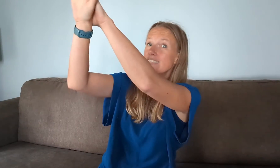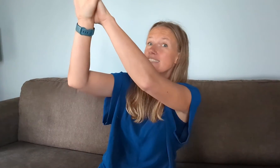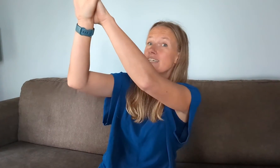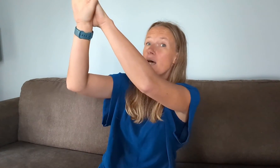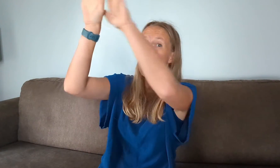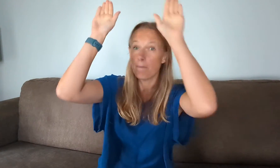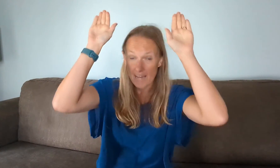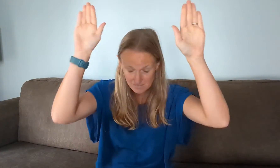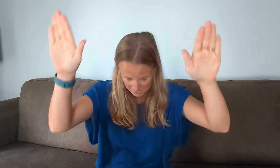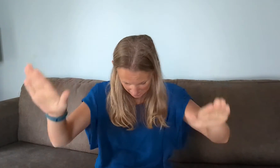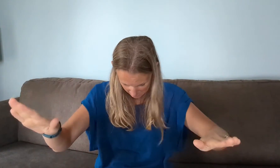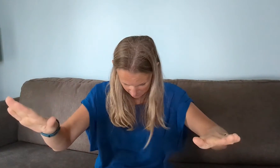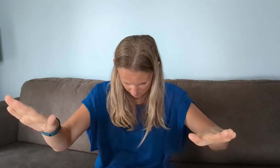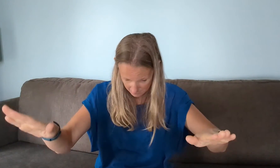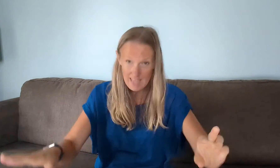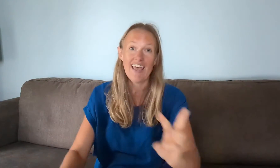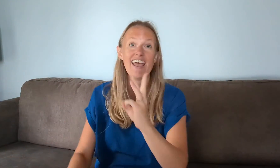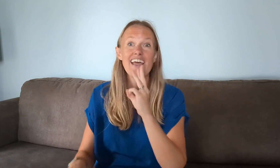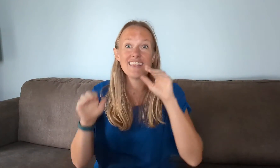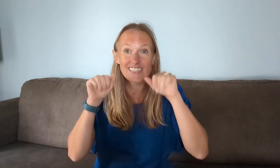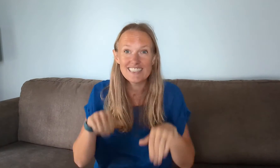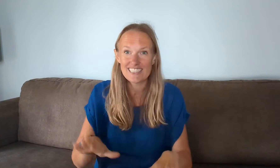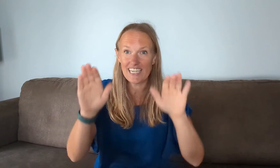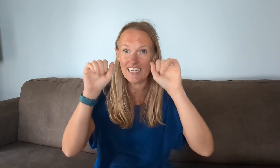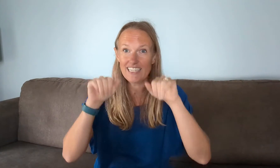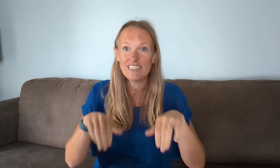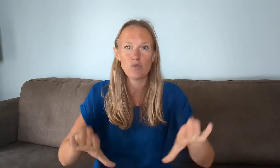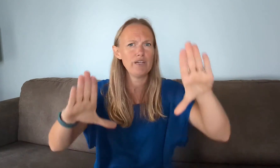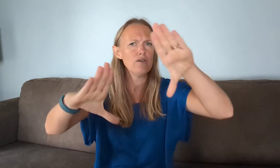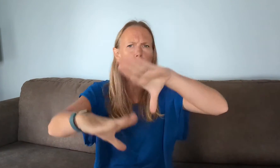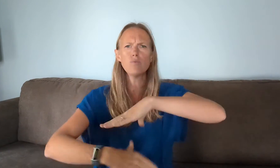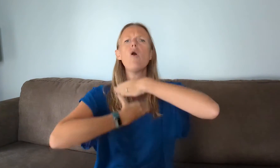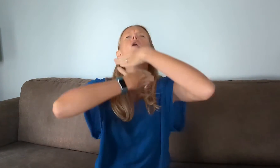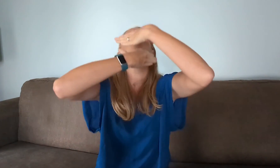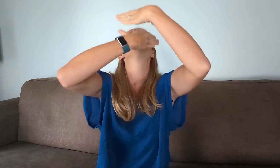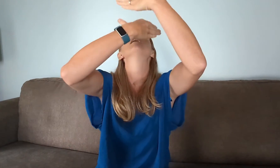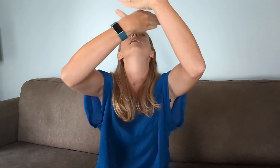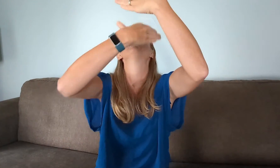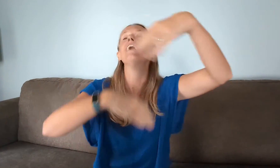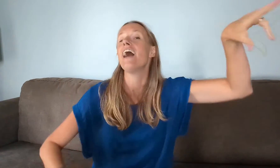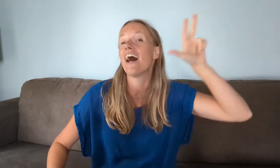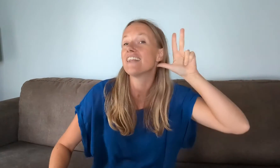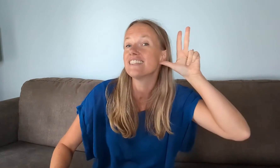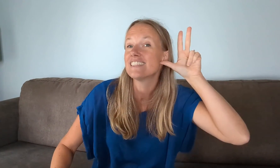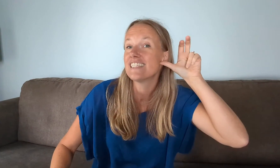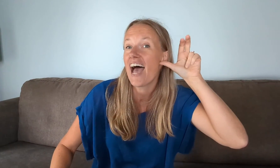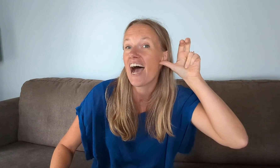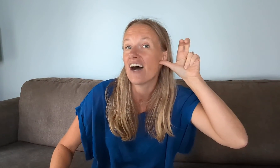Mountains bow down and the seas will roar at the